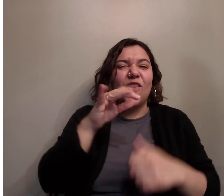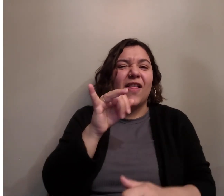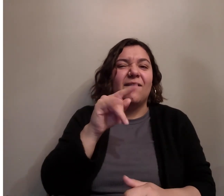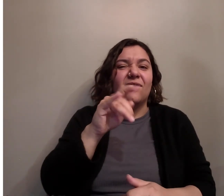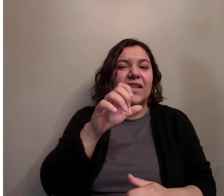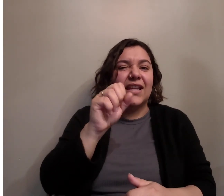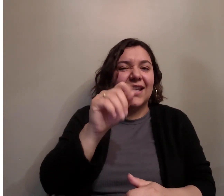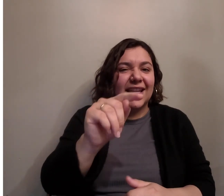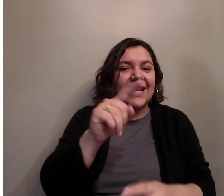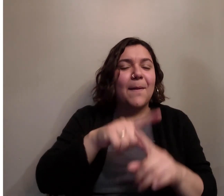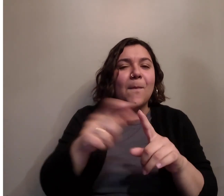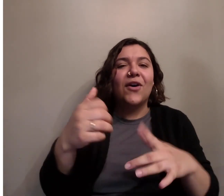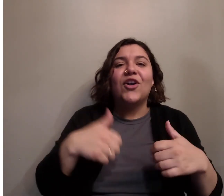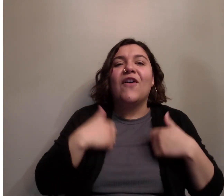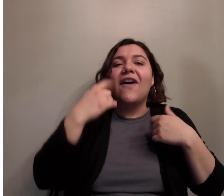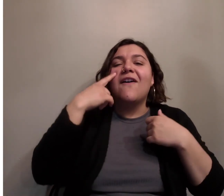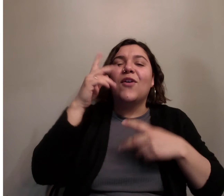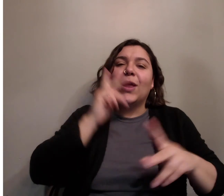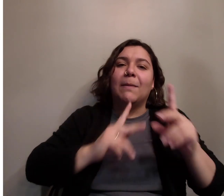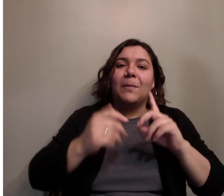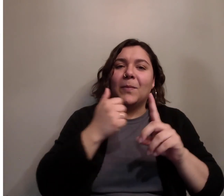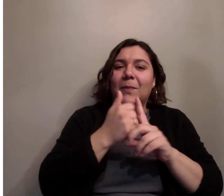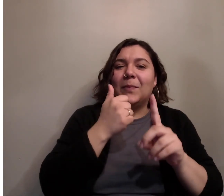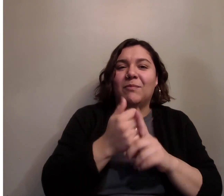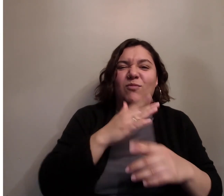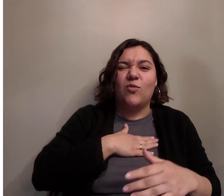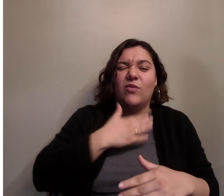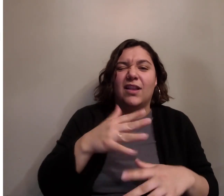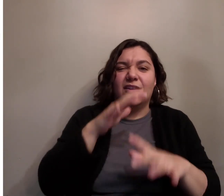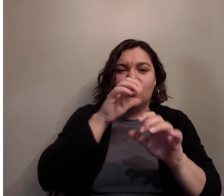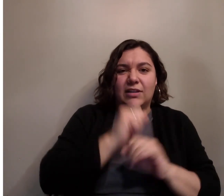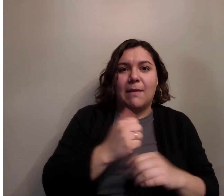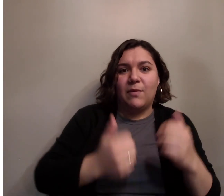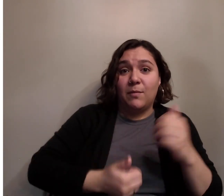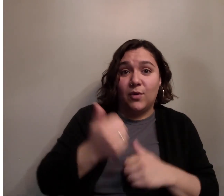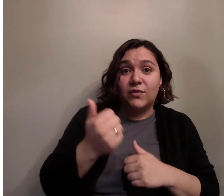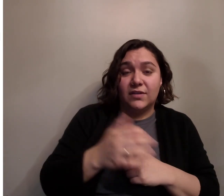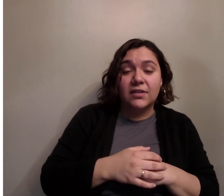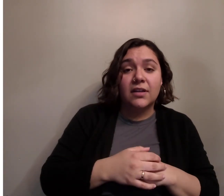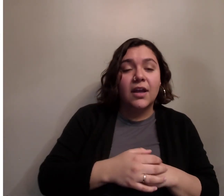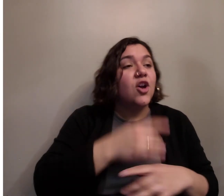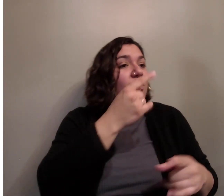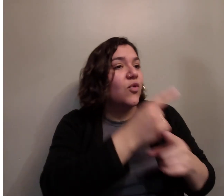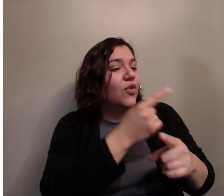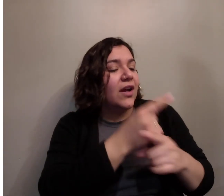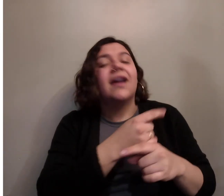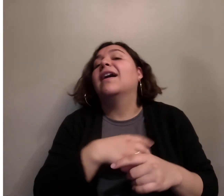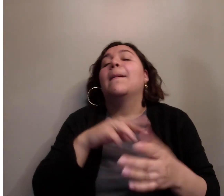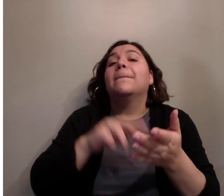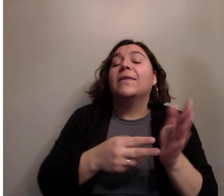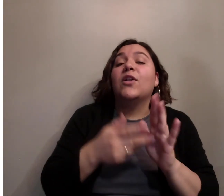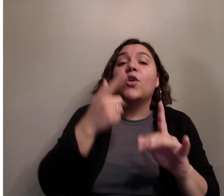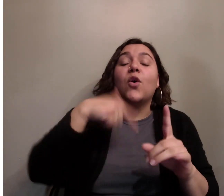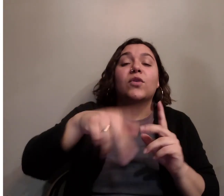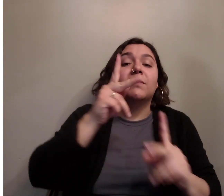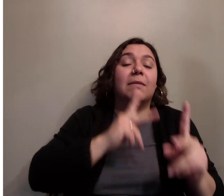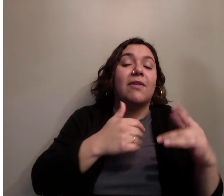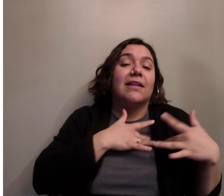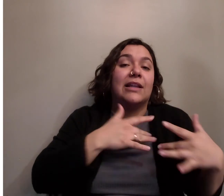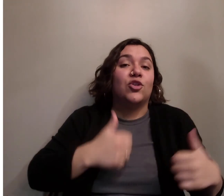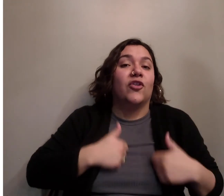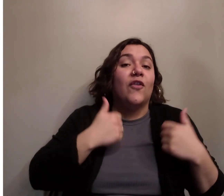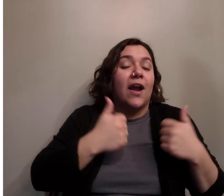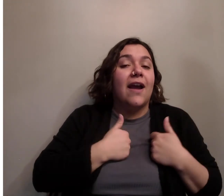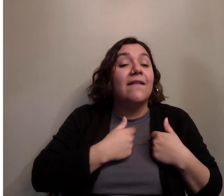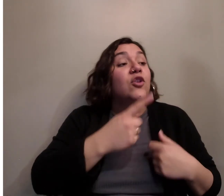survival of the fittest or the strongest. It's survival of the ones who are willing to adapt the most. That's right. Those are the ones who survive in the